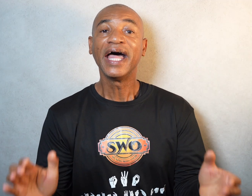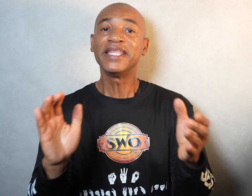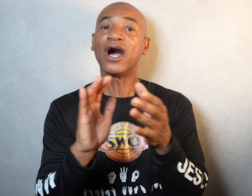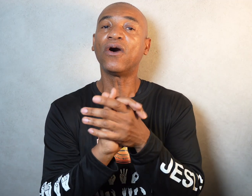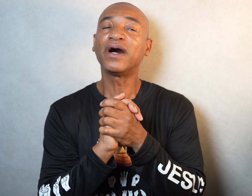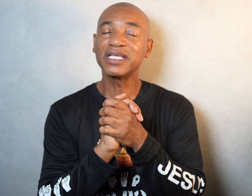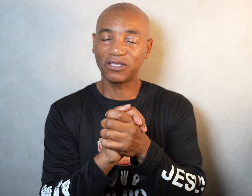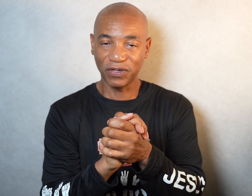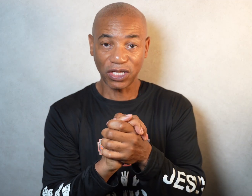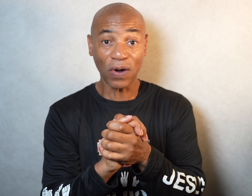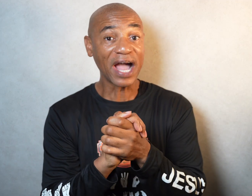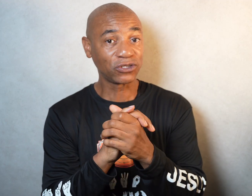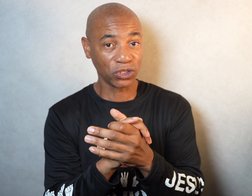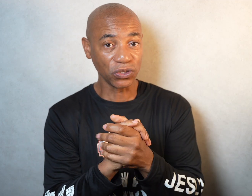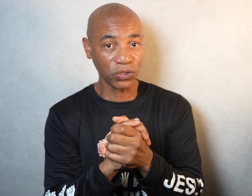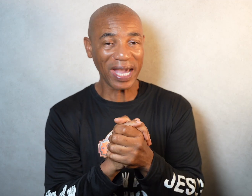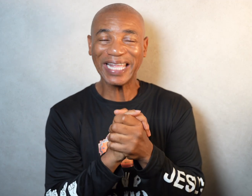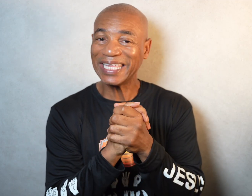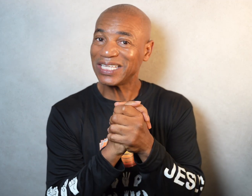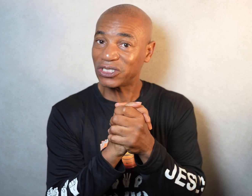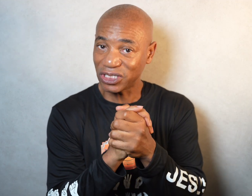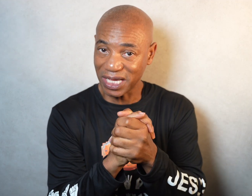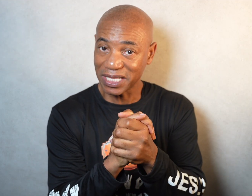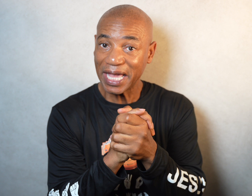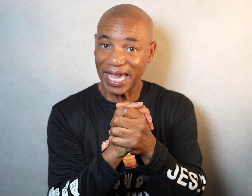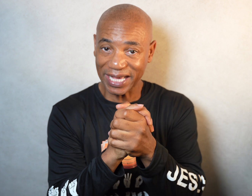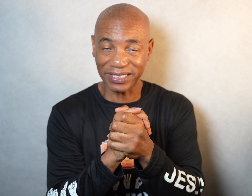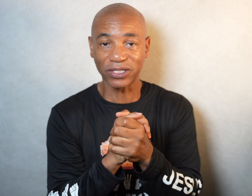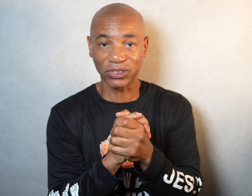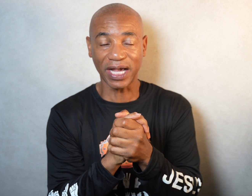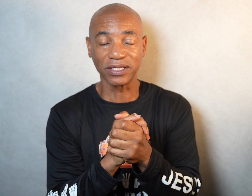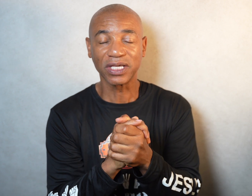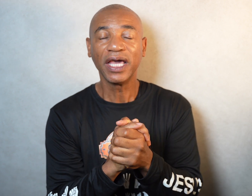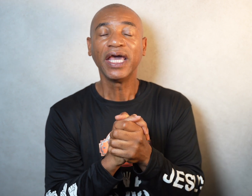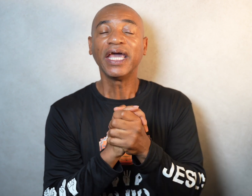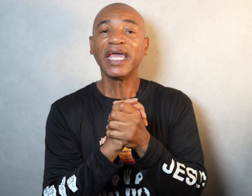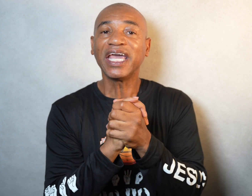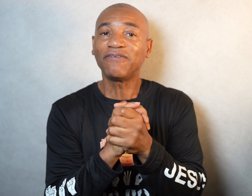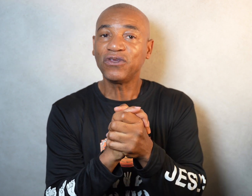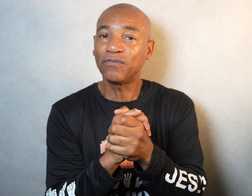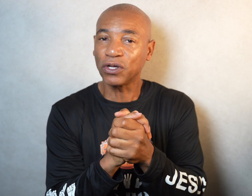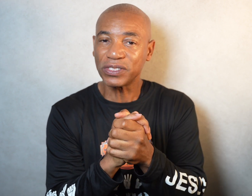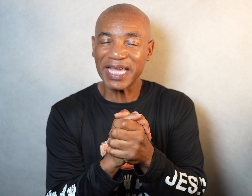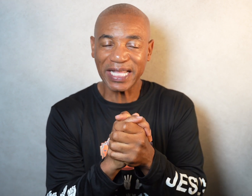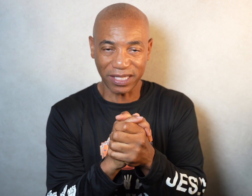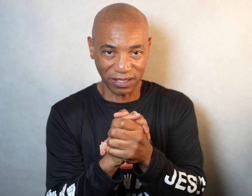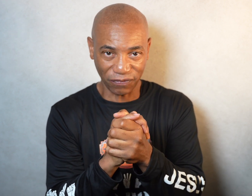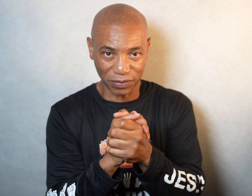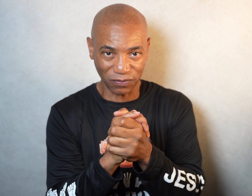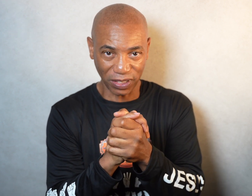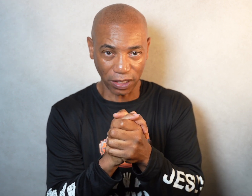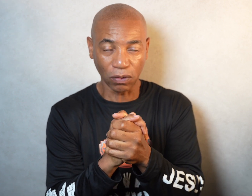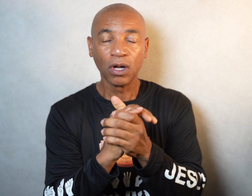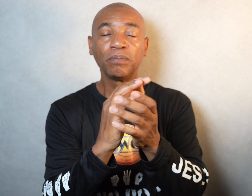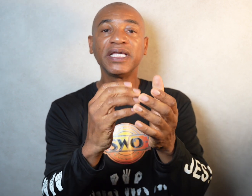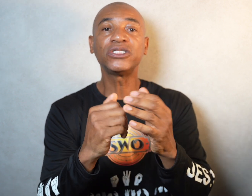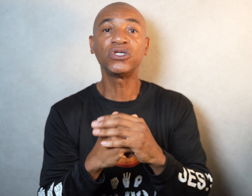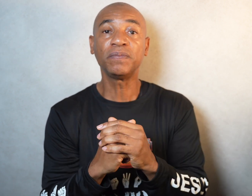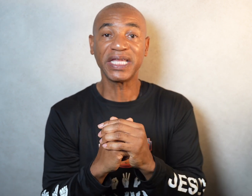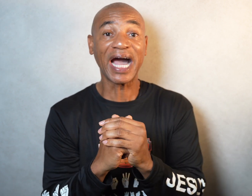Now on this video, I've shown you at least 10 ASL signs. If you've learned anything from this video, please do me the